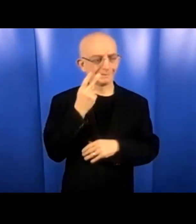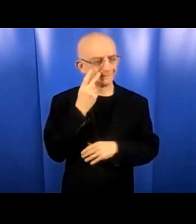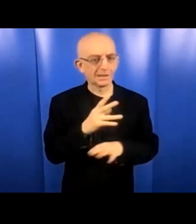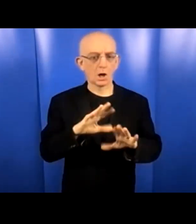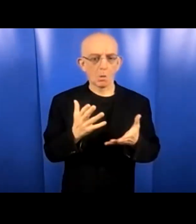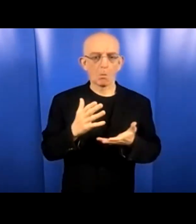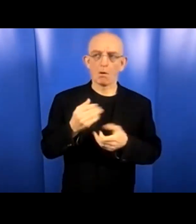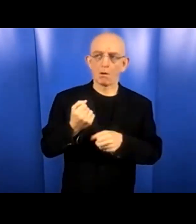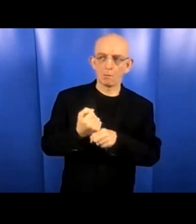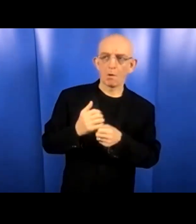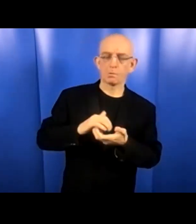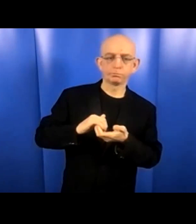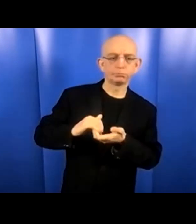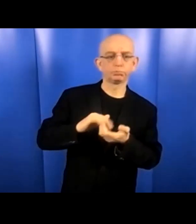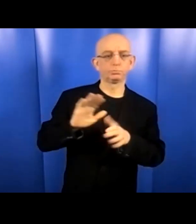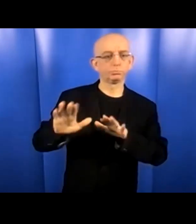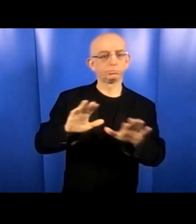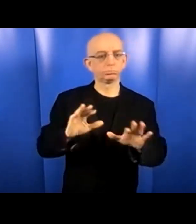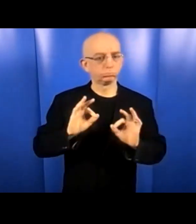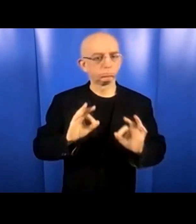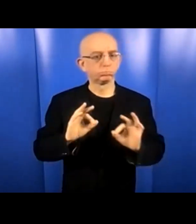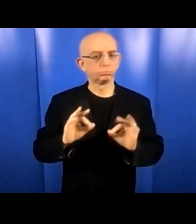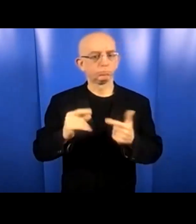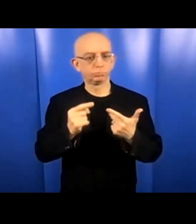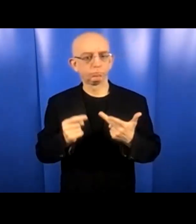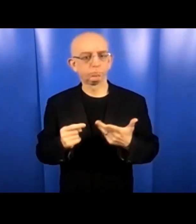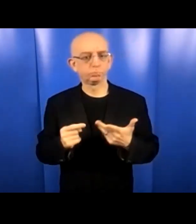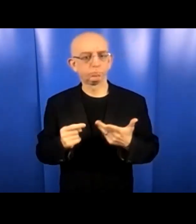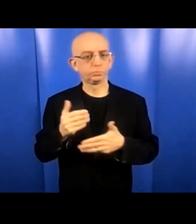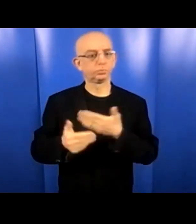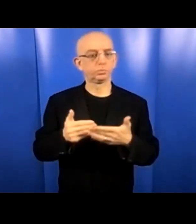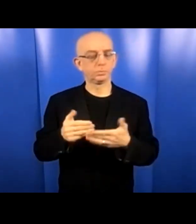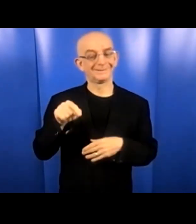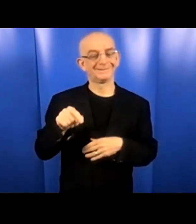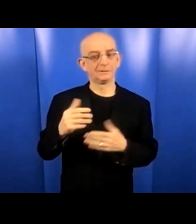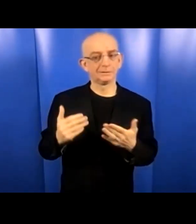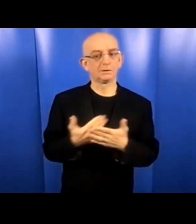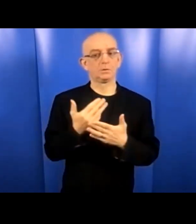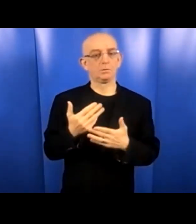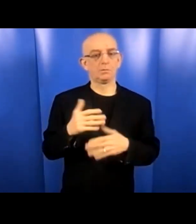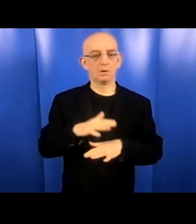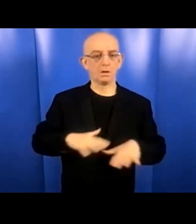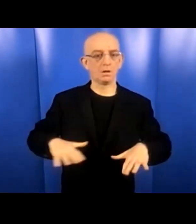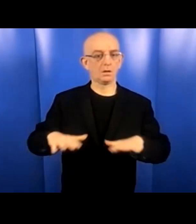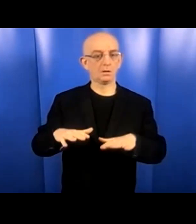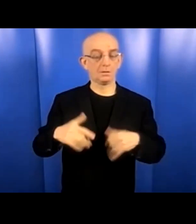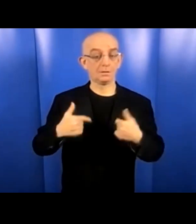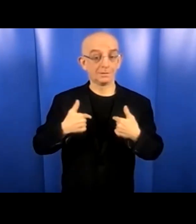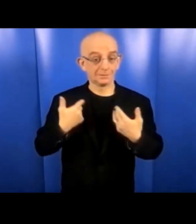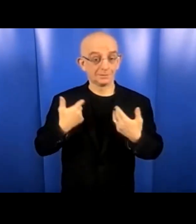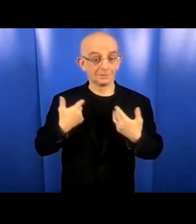kind of spaces. So the opportunity for me, I've just then a fast forward, probably end of last year.